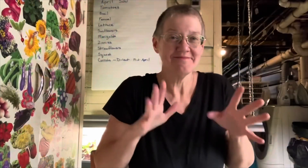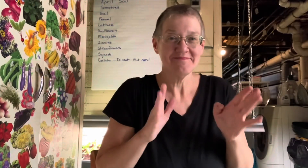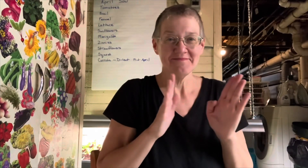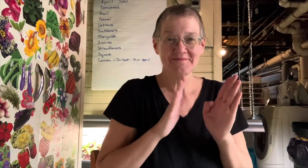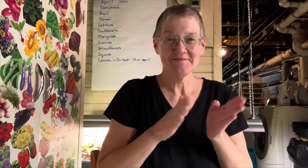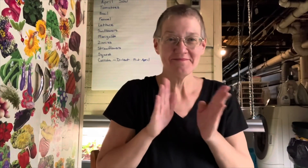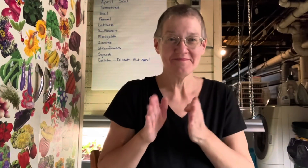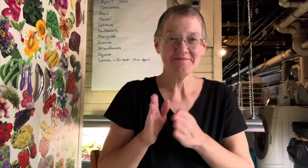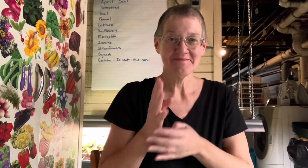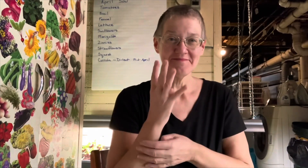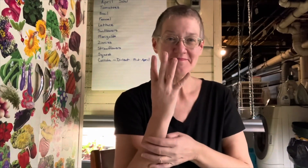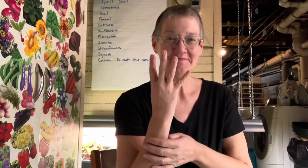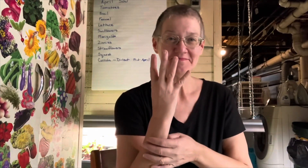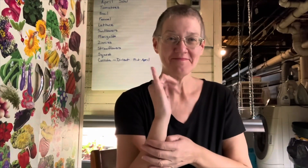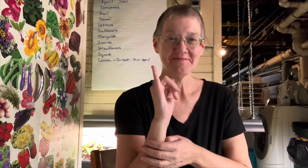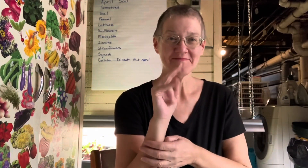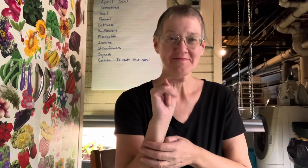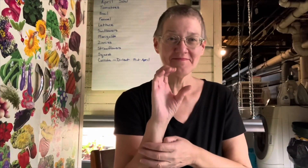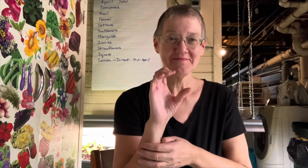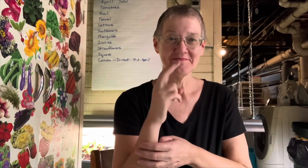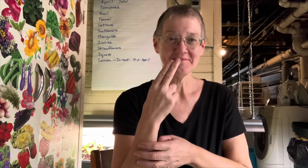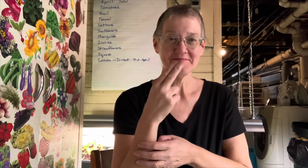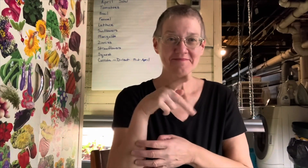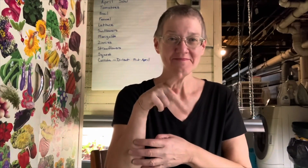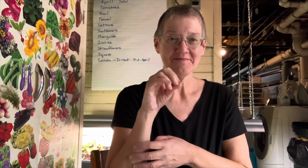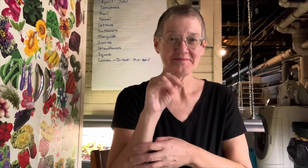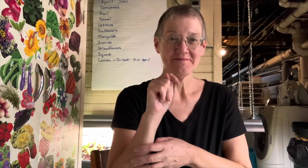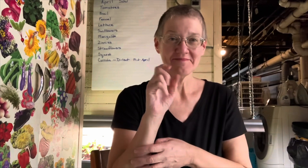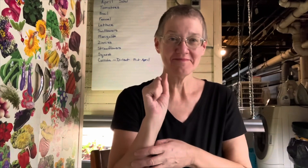Now I've already prepared my 4-inch pots.